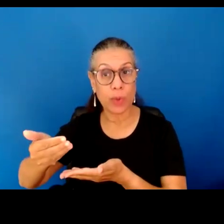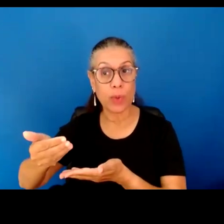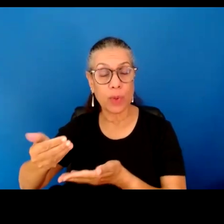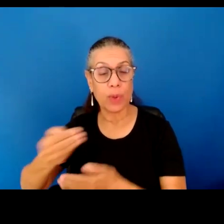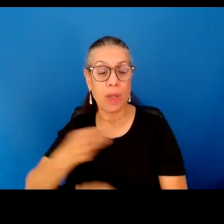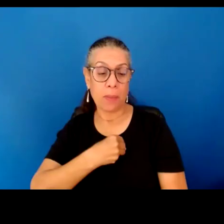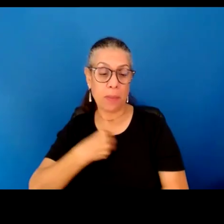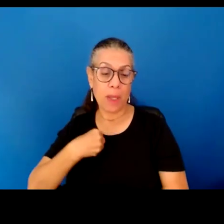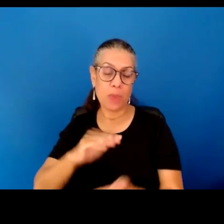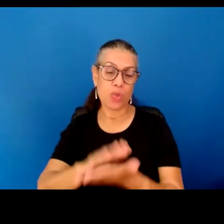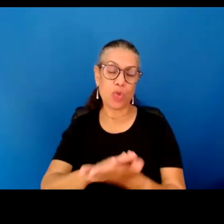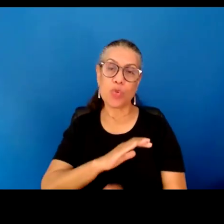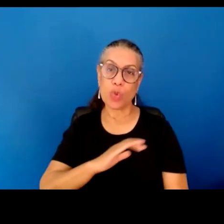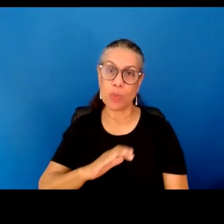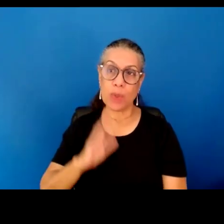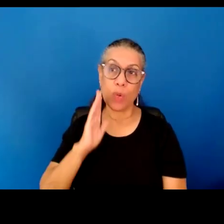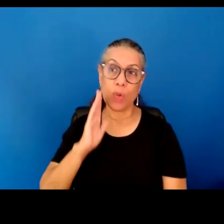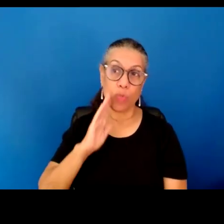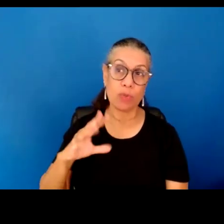members of the school committee will receive